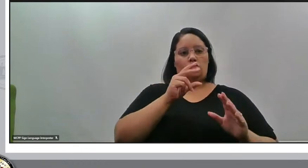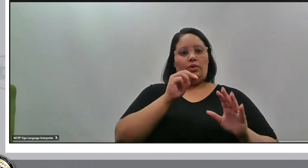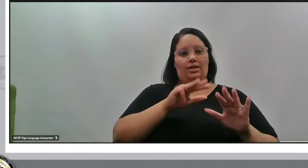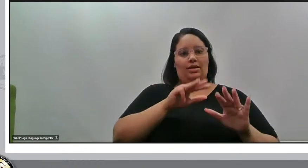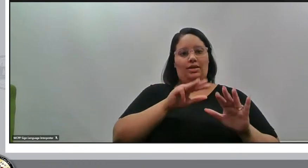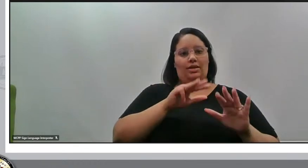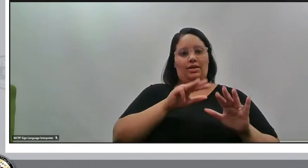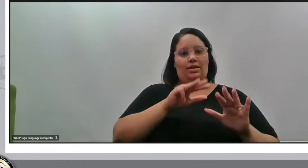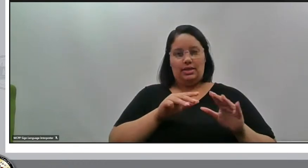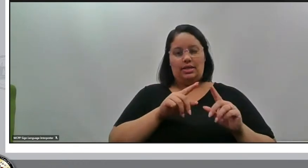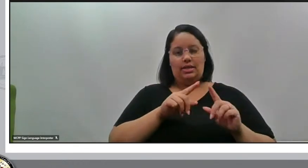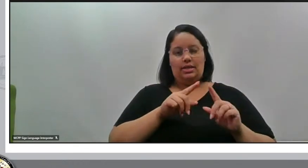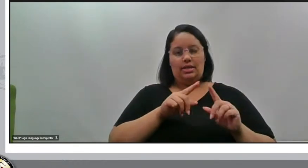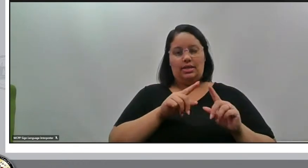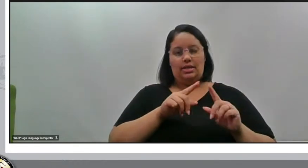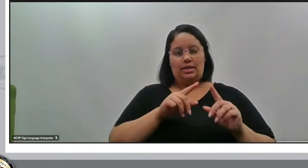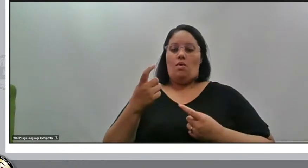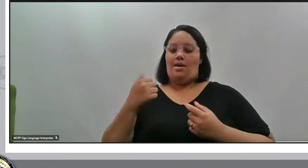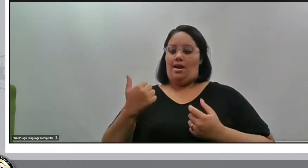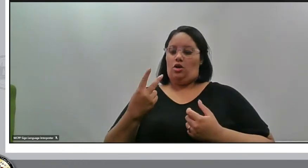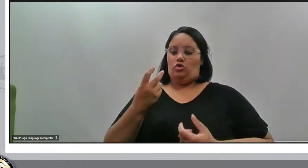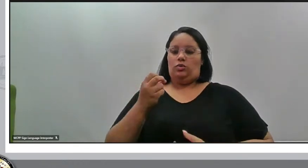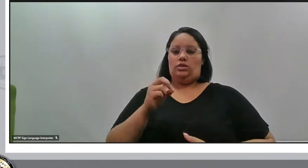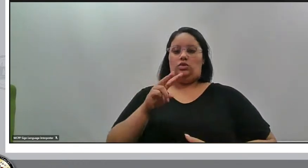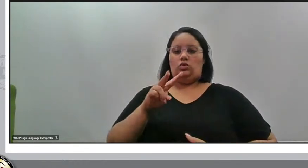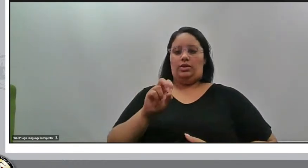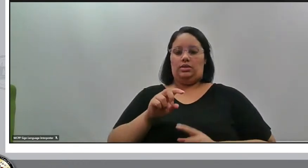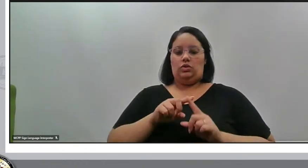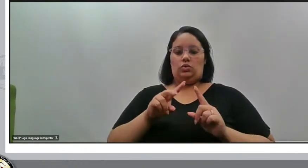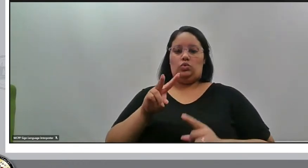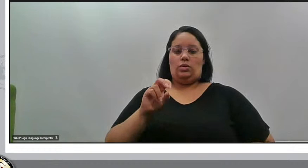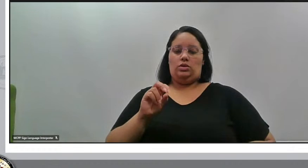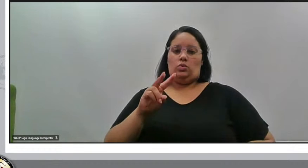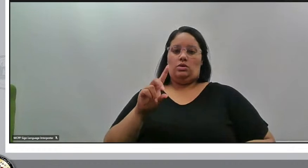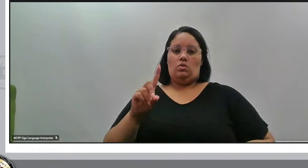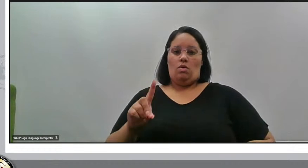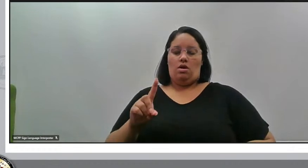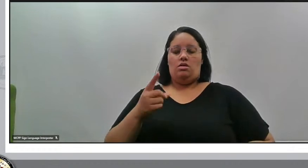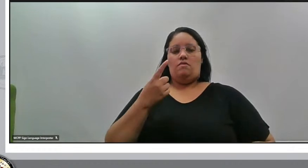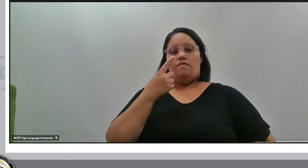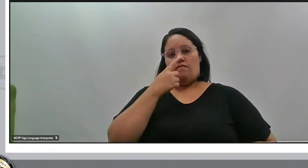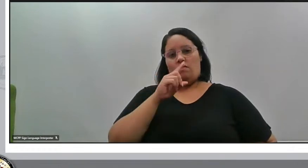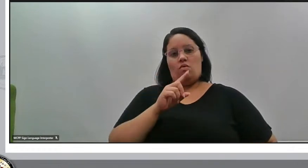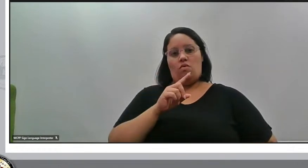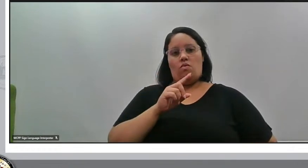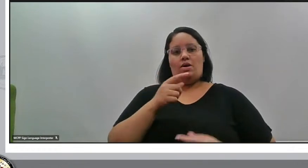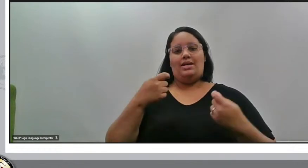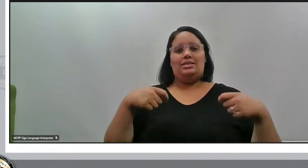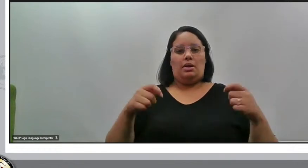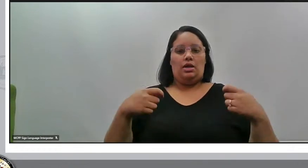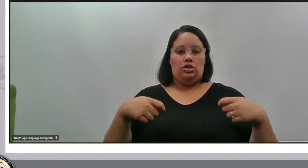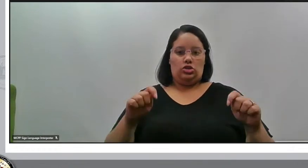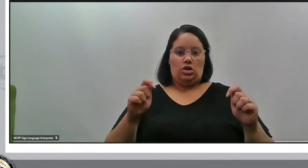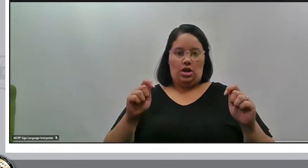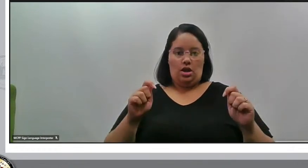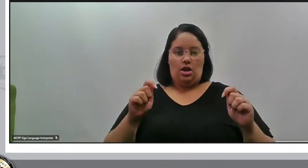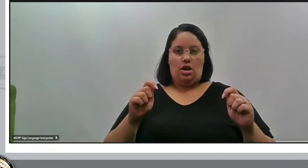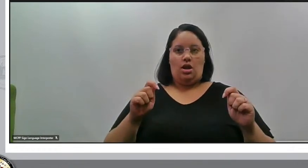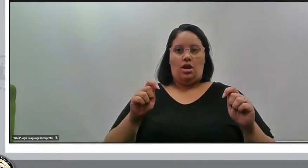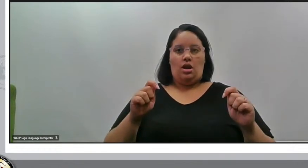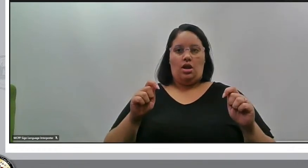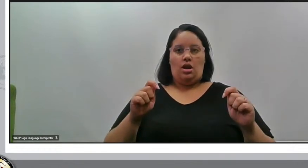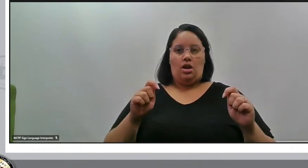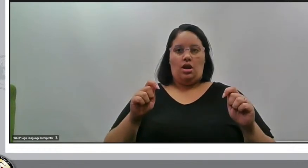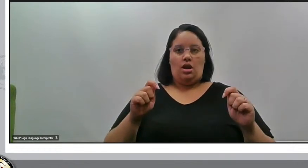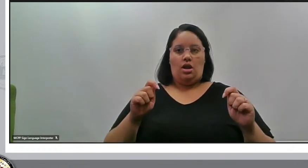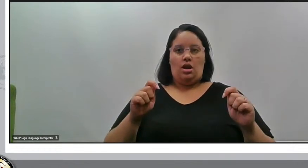2019 and the one of 2020, 2021 in terms of the expenditure that has been incurred